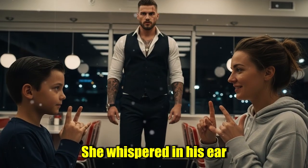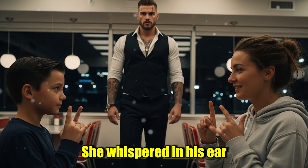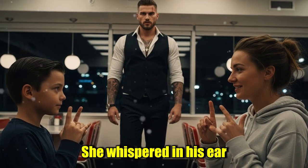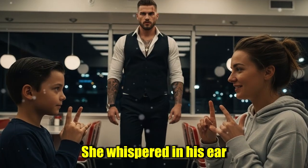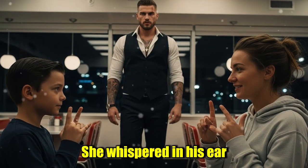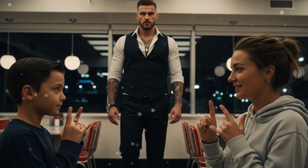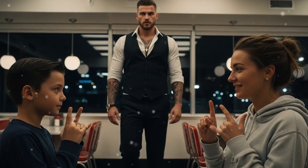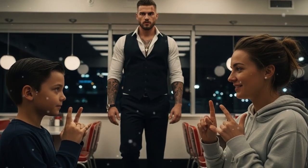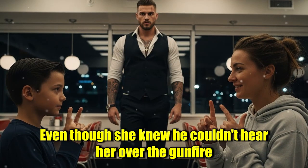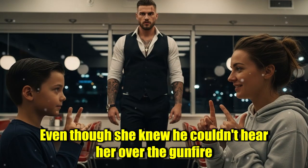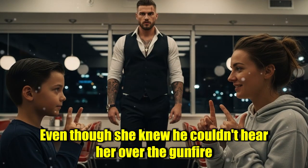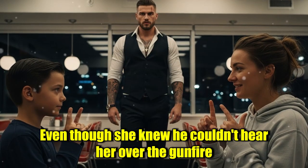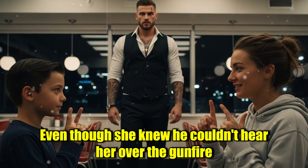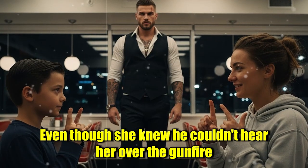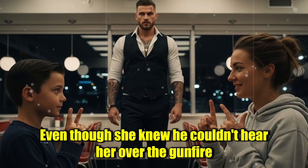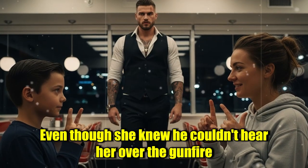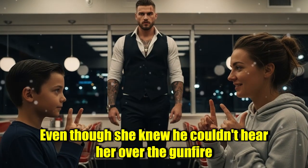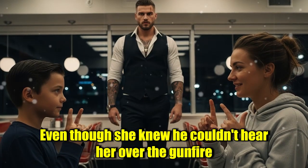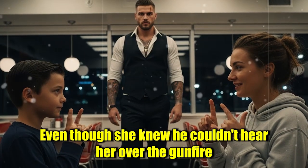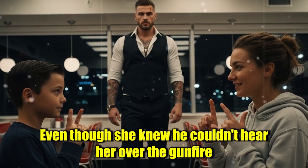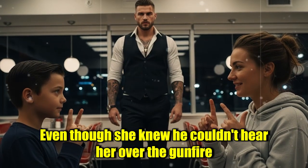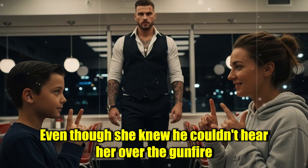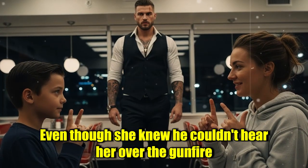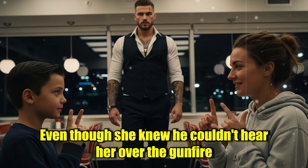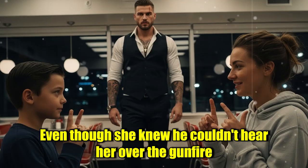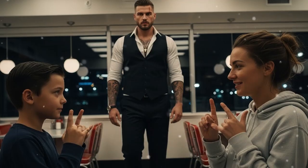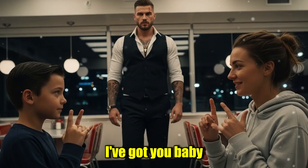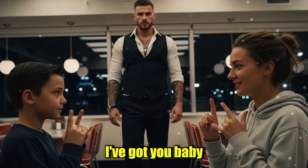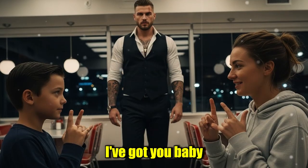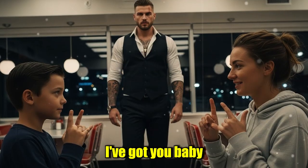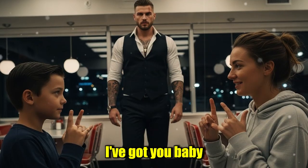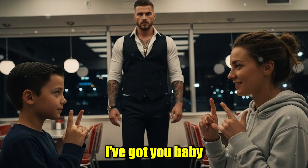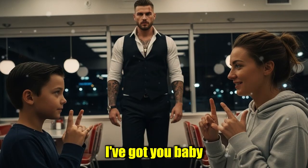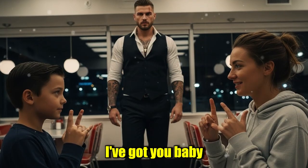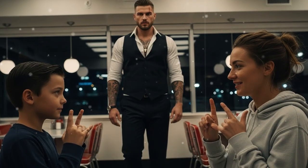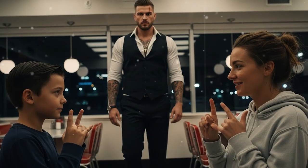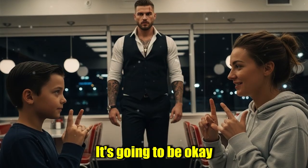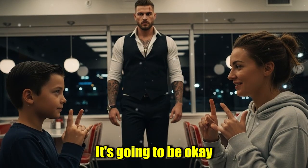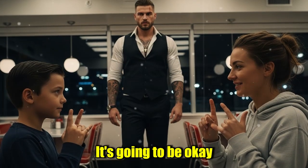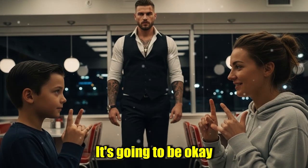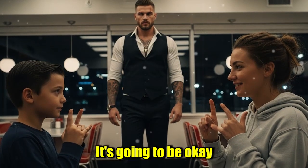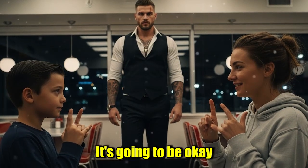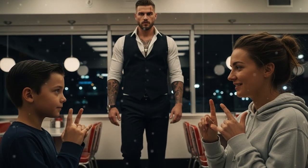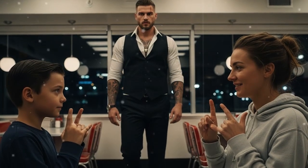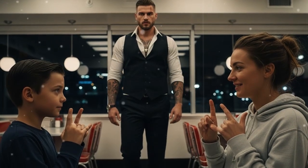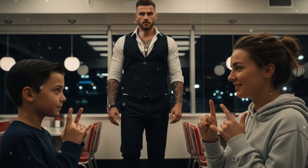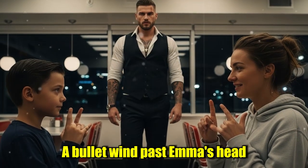whispered in his ear, even though she knew he couldn't hear her over the gunfire. "I've got you, baby. It's going to be okay." A